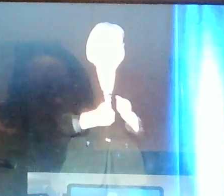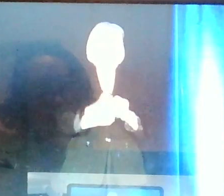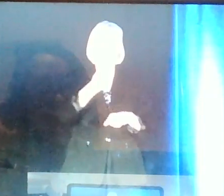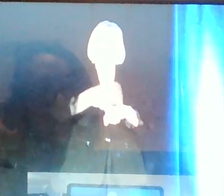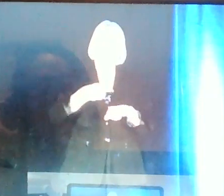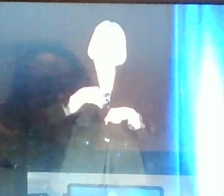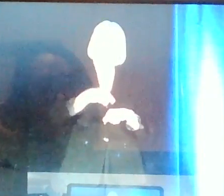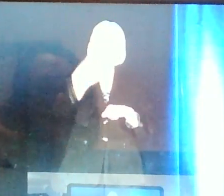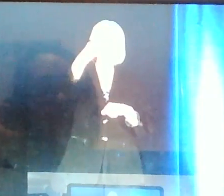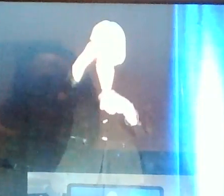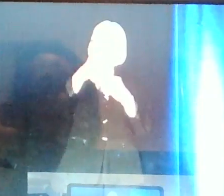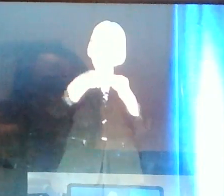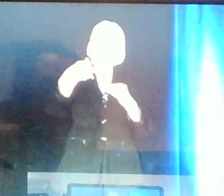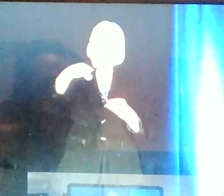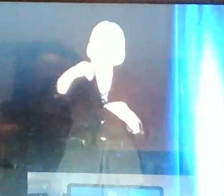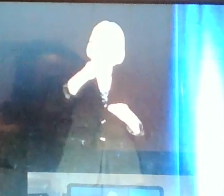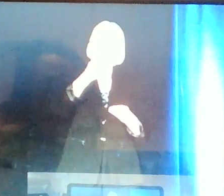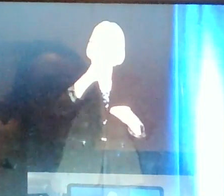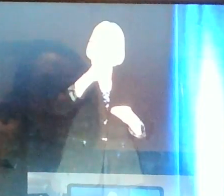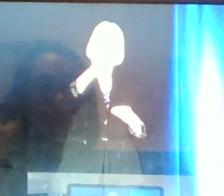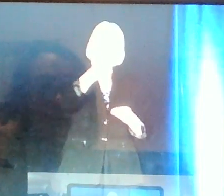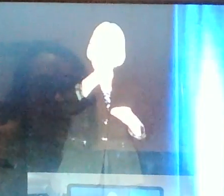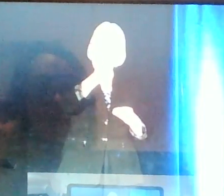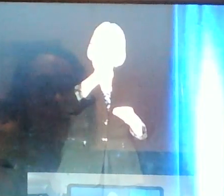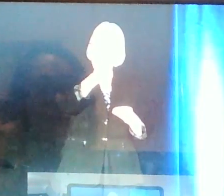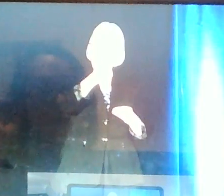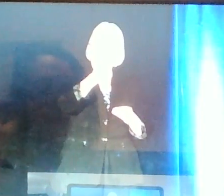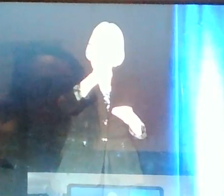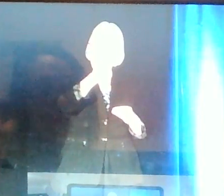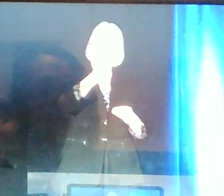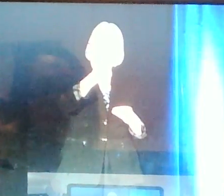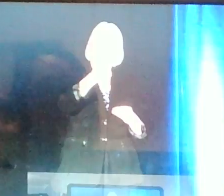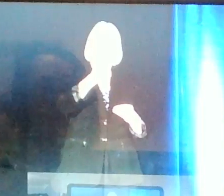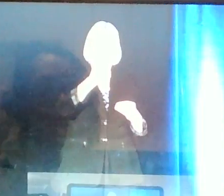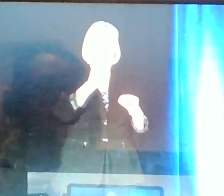And it's interesting because most of the time we think about product,